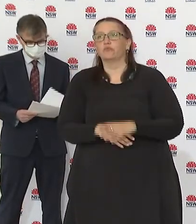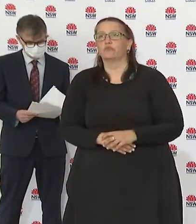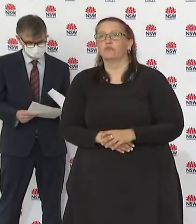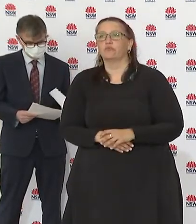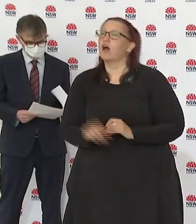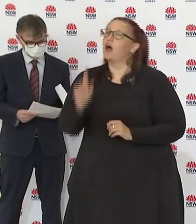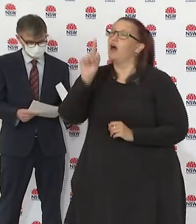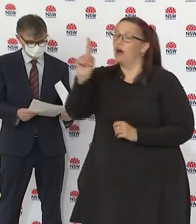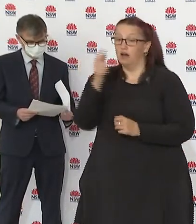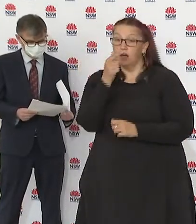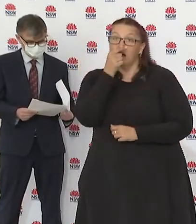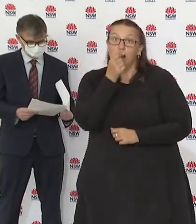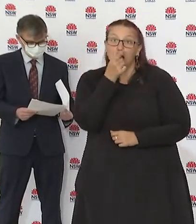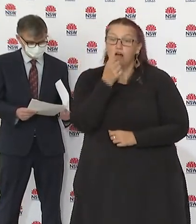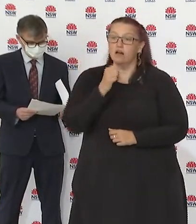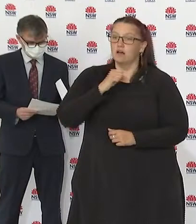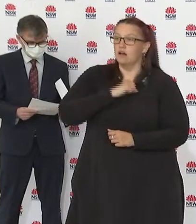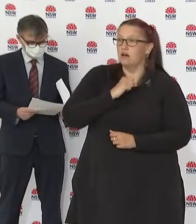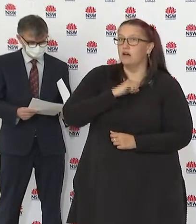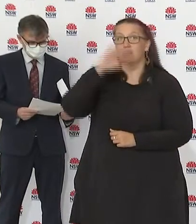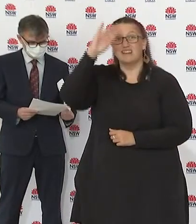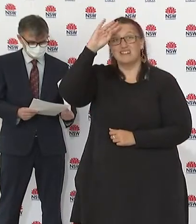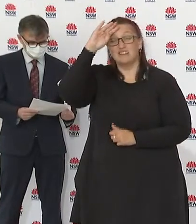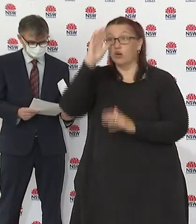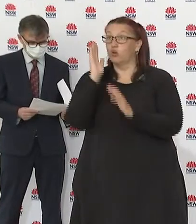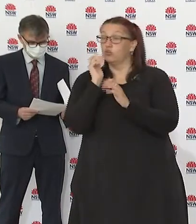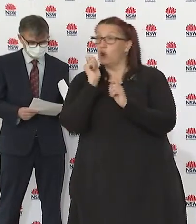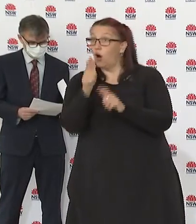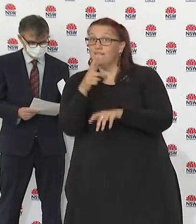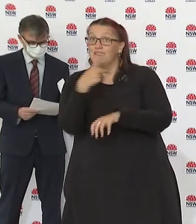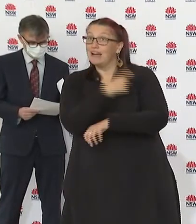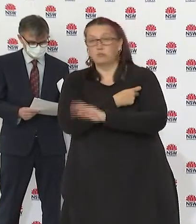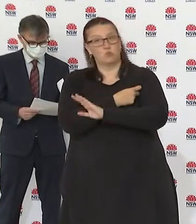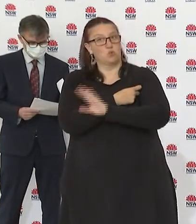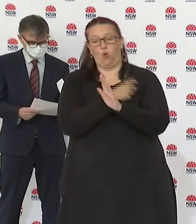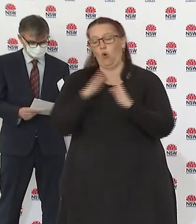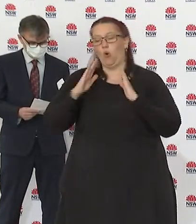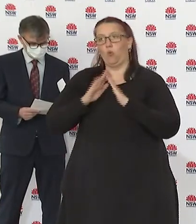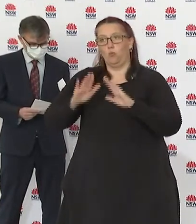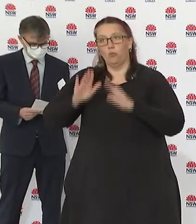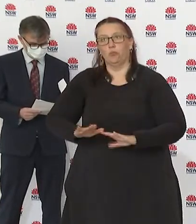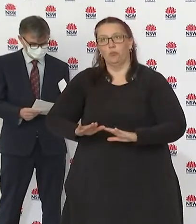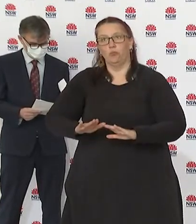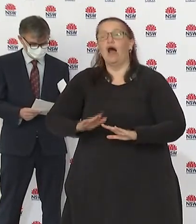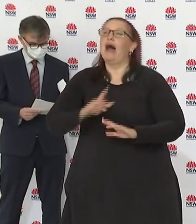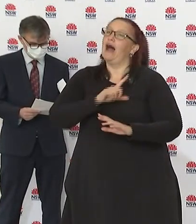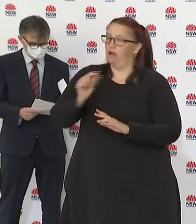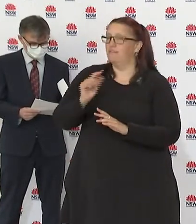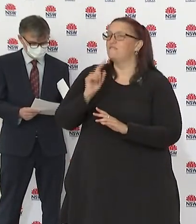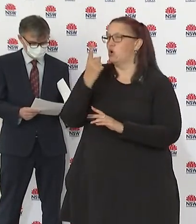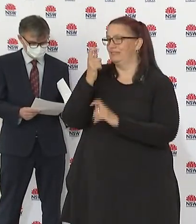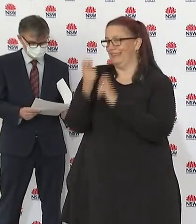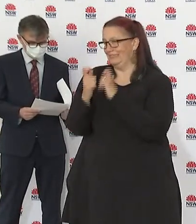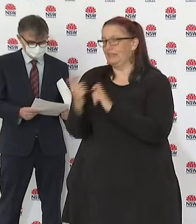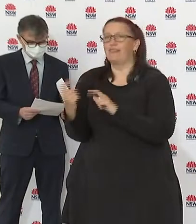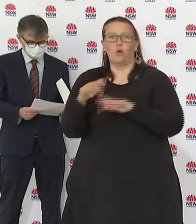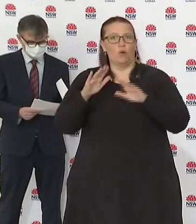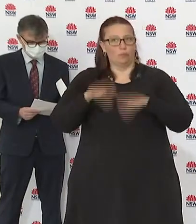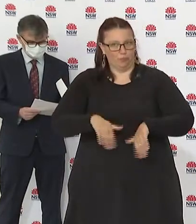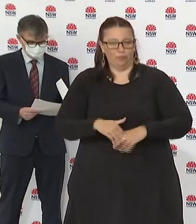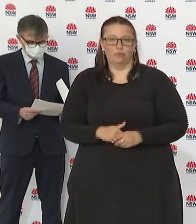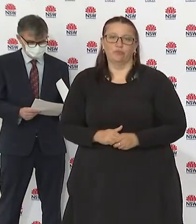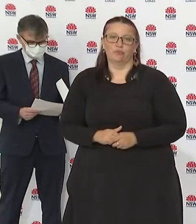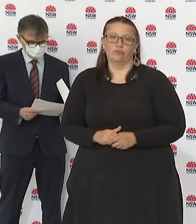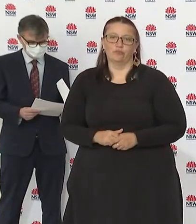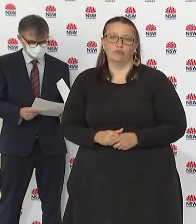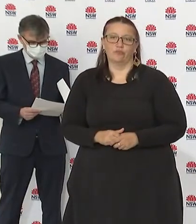tested and stay home. But otherwise, we're urging everyone to come forward and get vaccinated. We know that the strategy of restrictions and vaccines